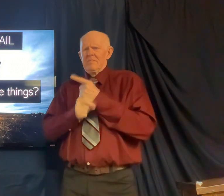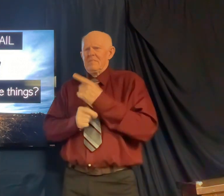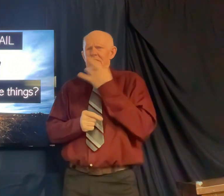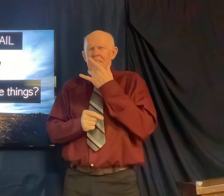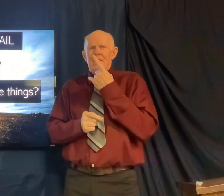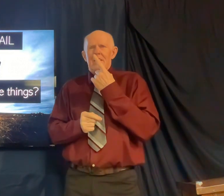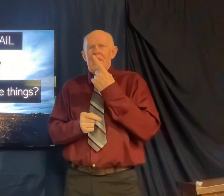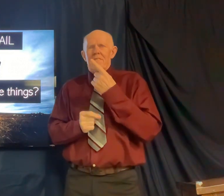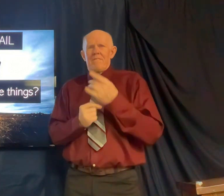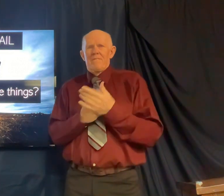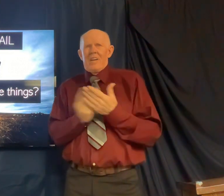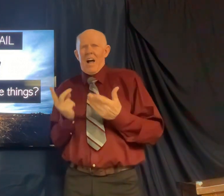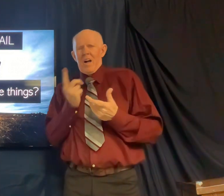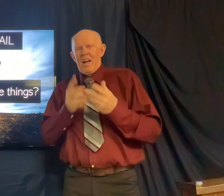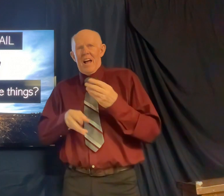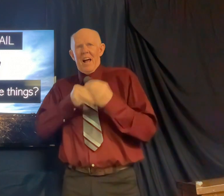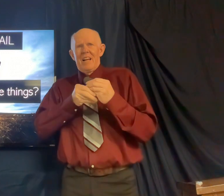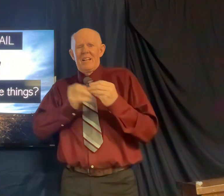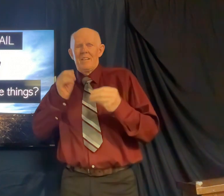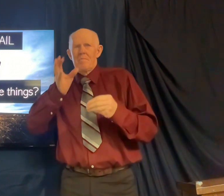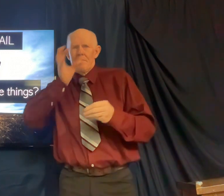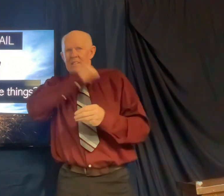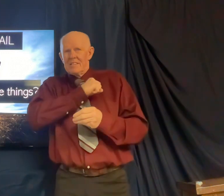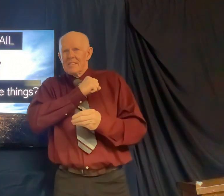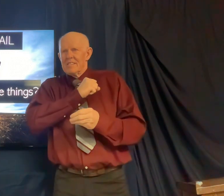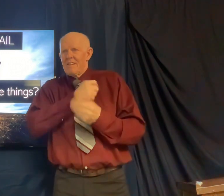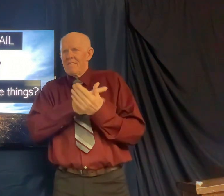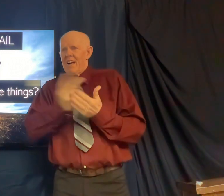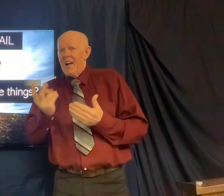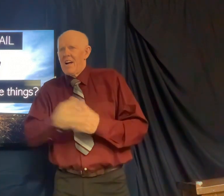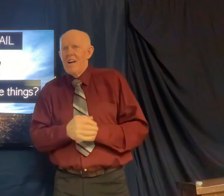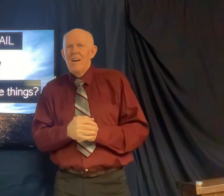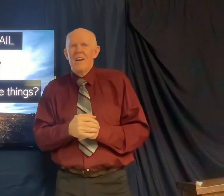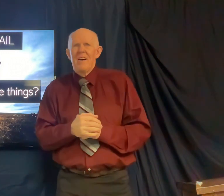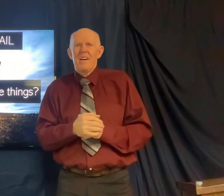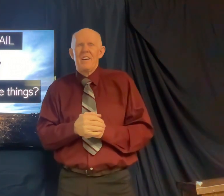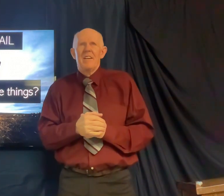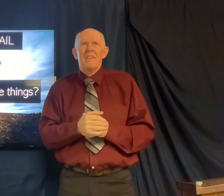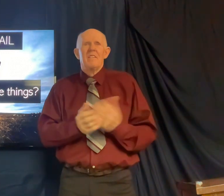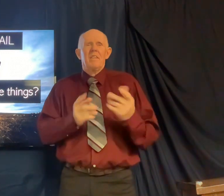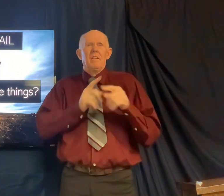you take it out of the oven and it tastes awful. You failed to add something. You missed something.